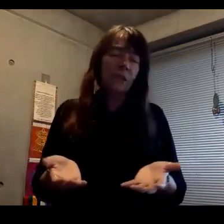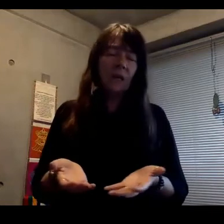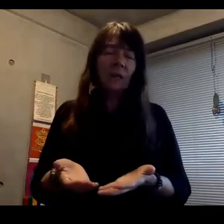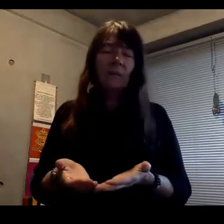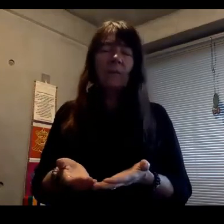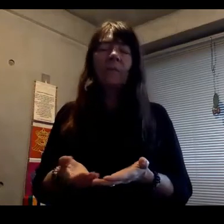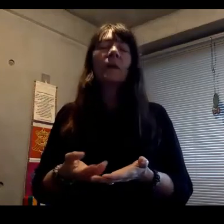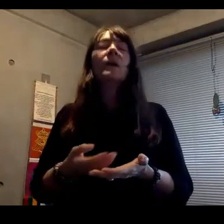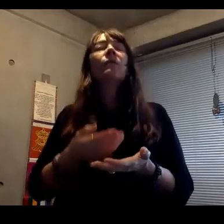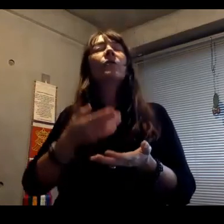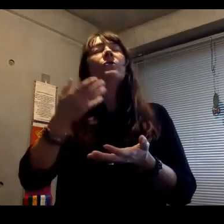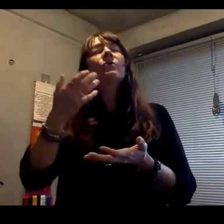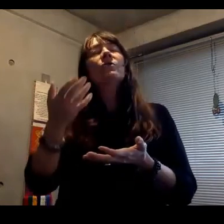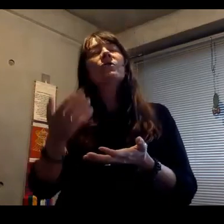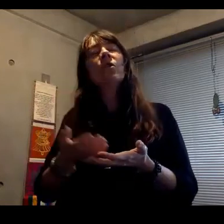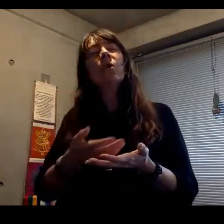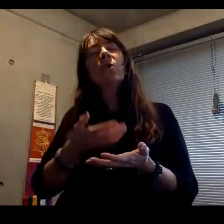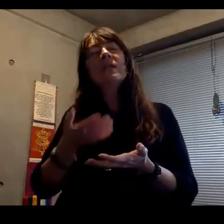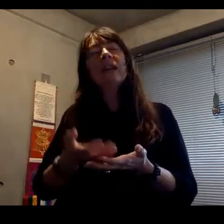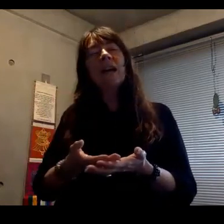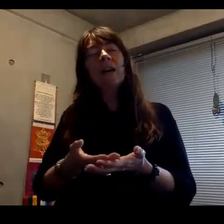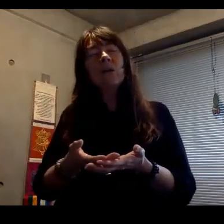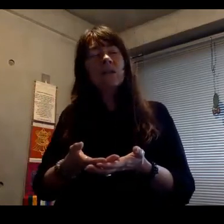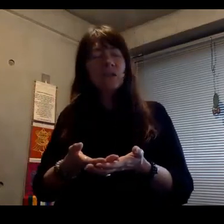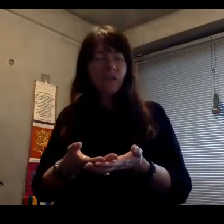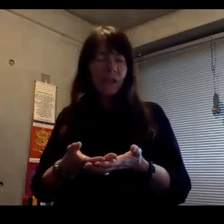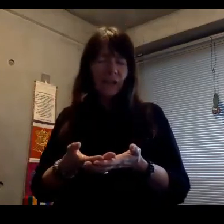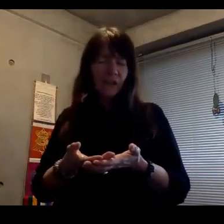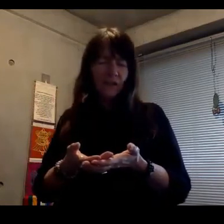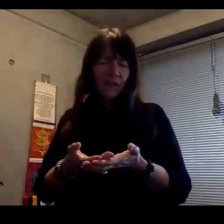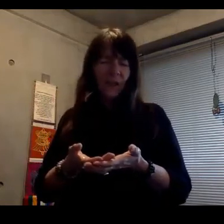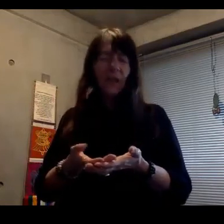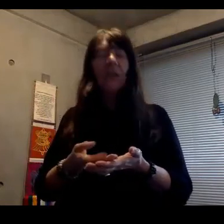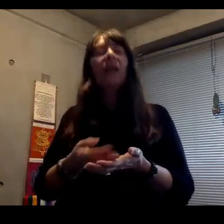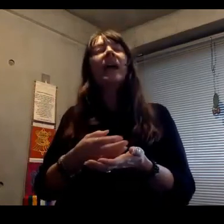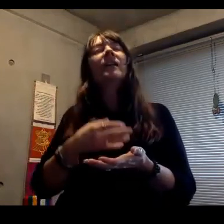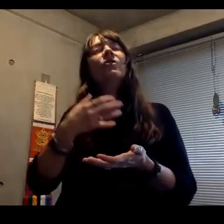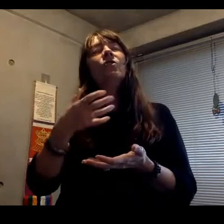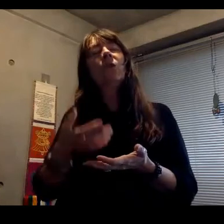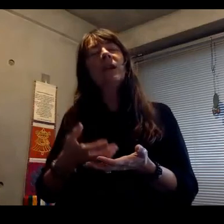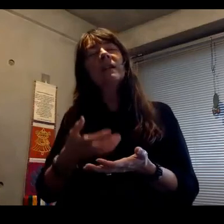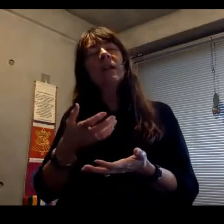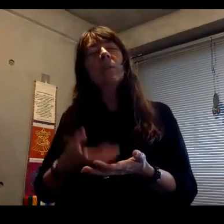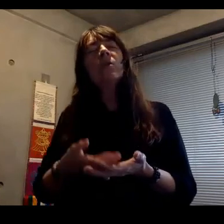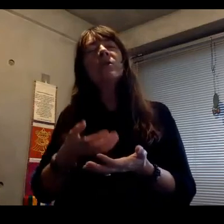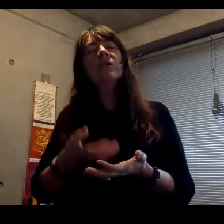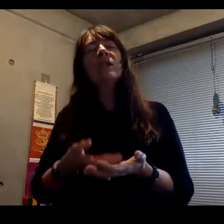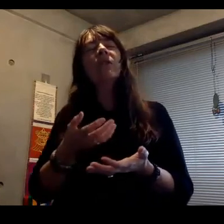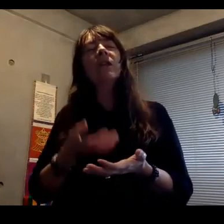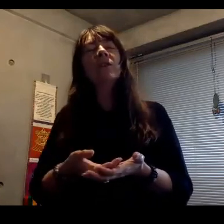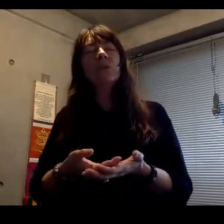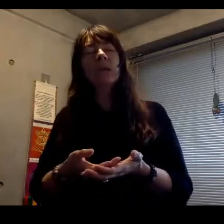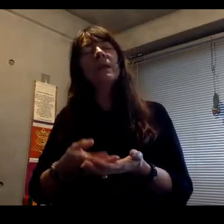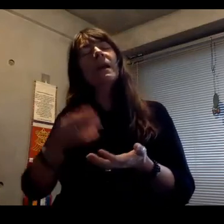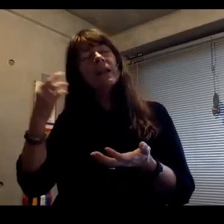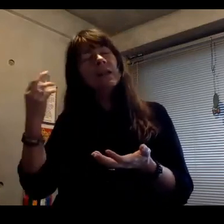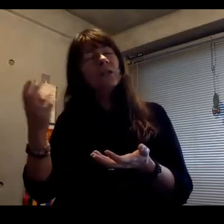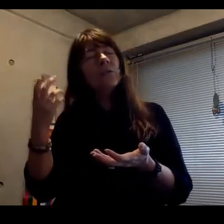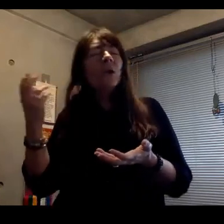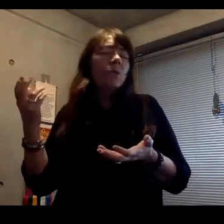to see. For you to slow down and see this thing and enjoy it and immerse yourself into